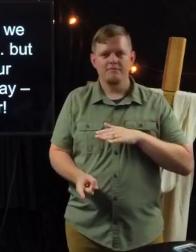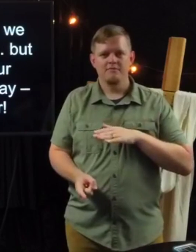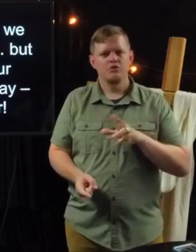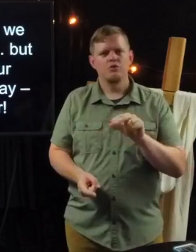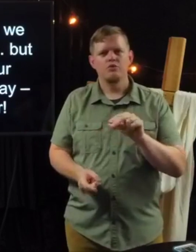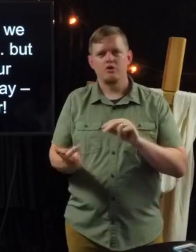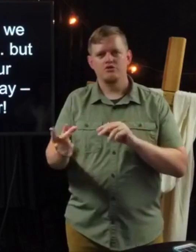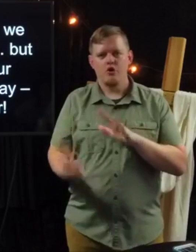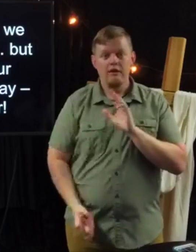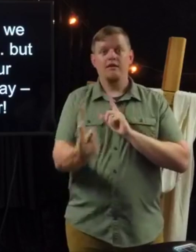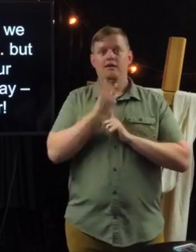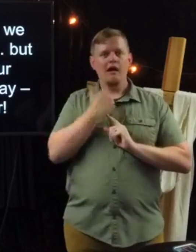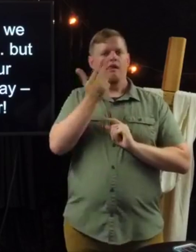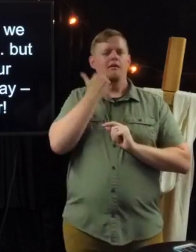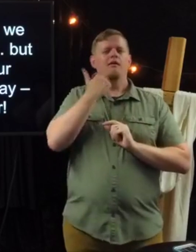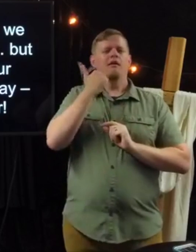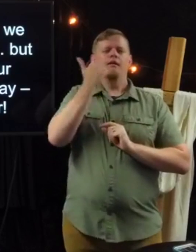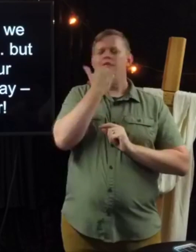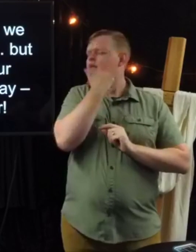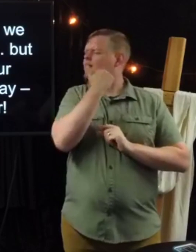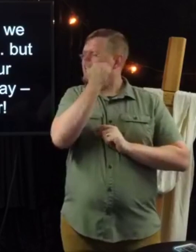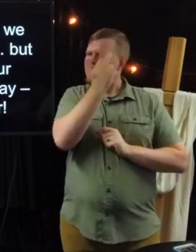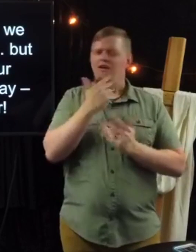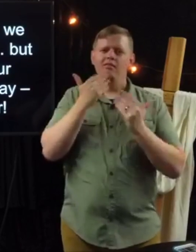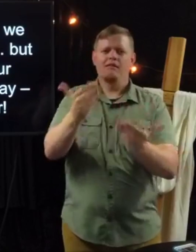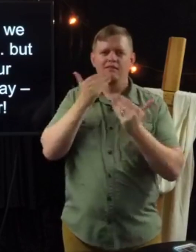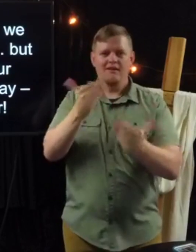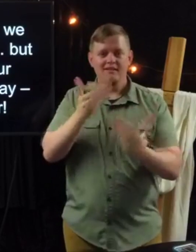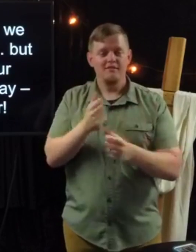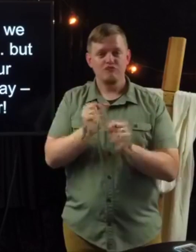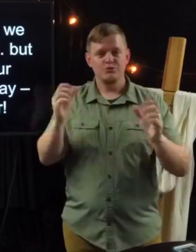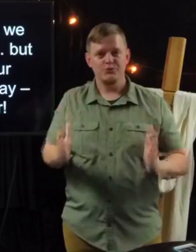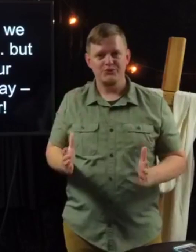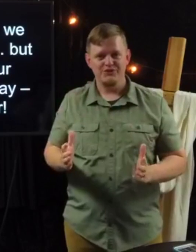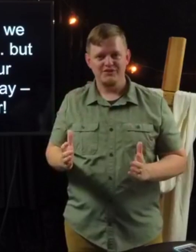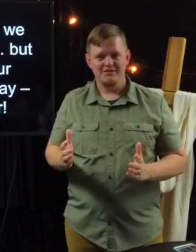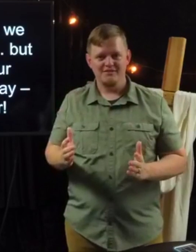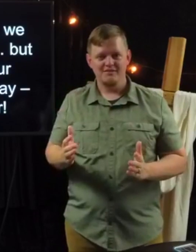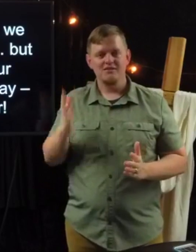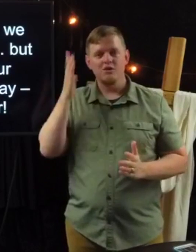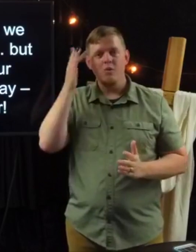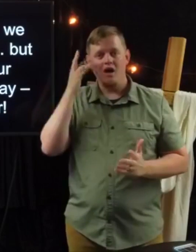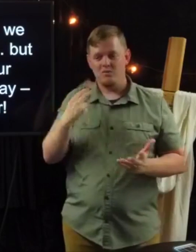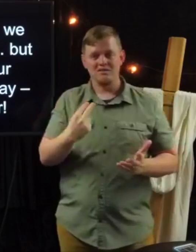Did it bolt? No, actually the dog came and licked the man, thanking the man for rescuing him.